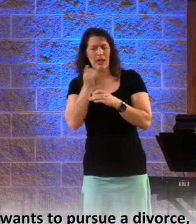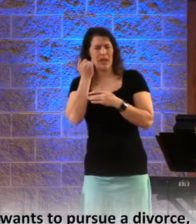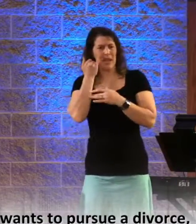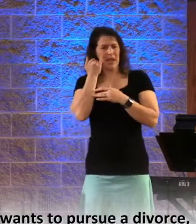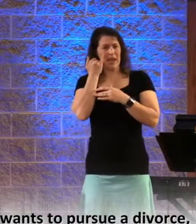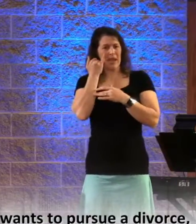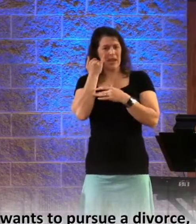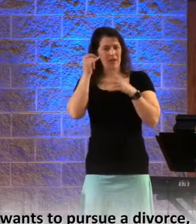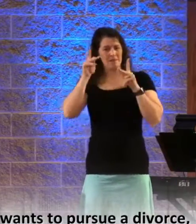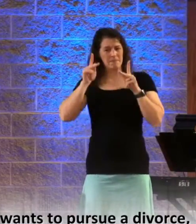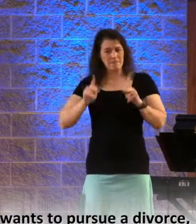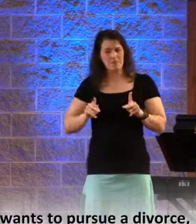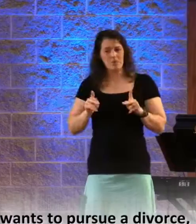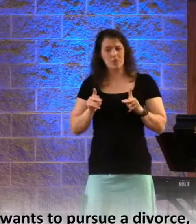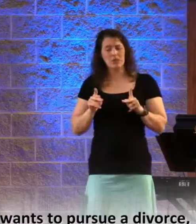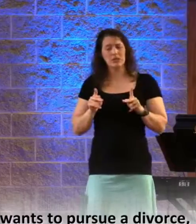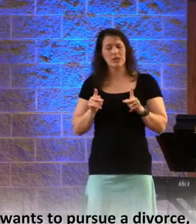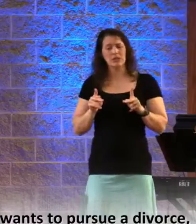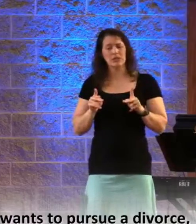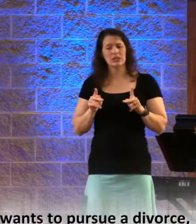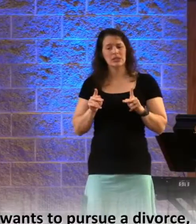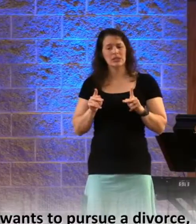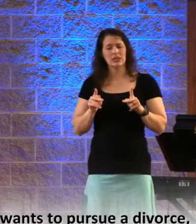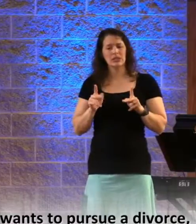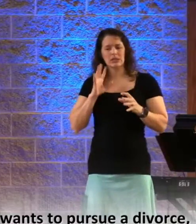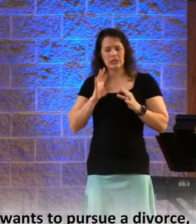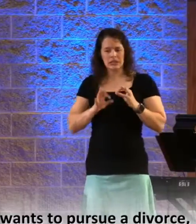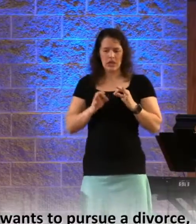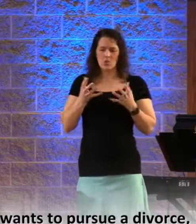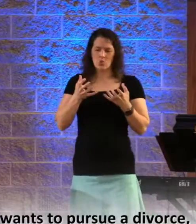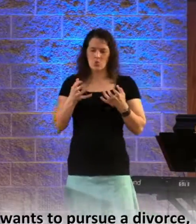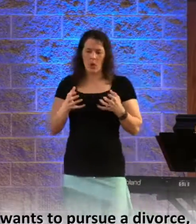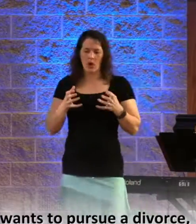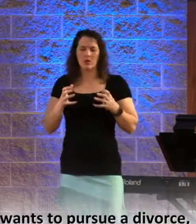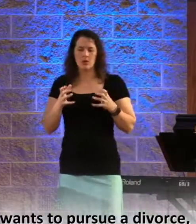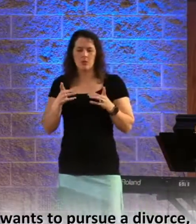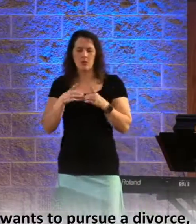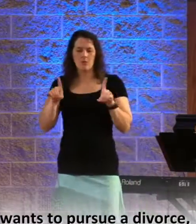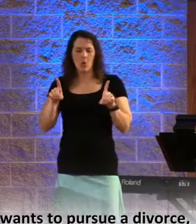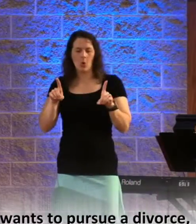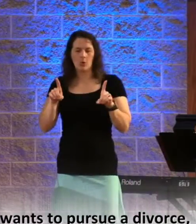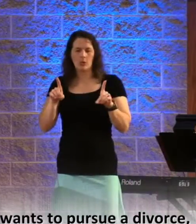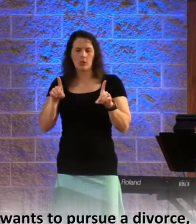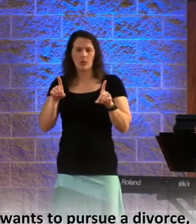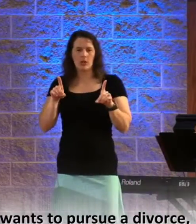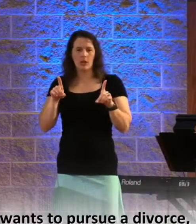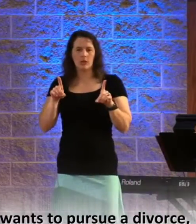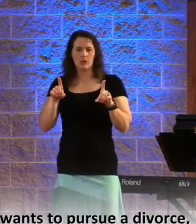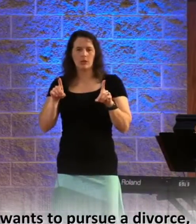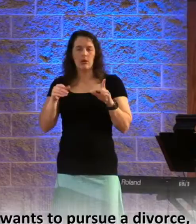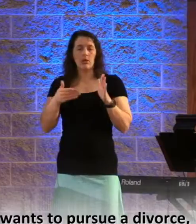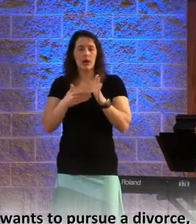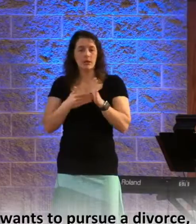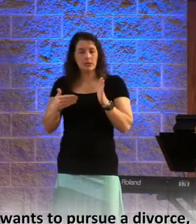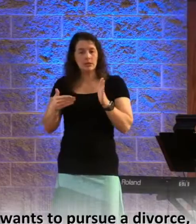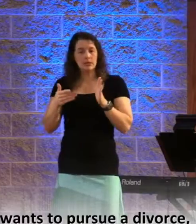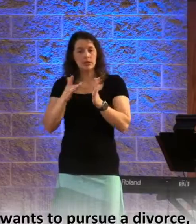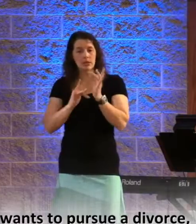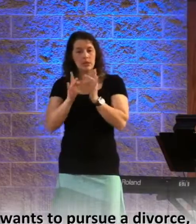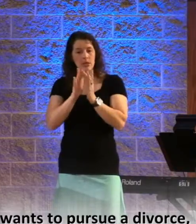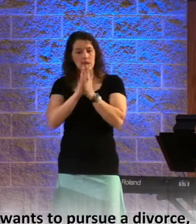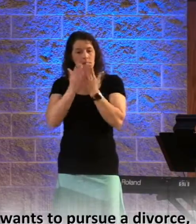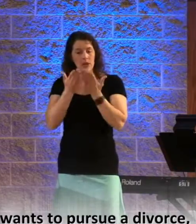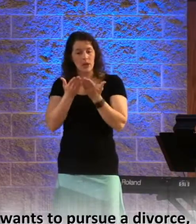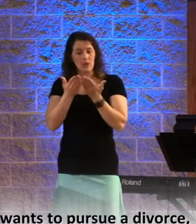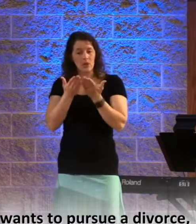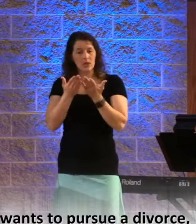person who is taking steps towards an unbiblical divorce is unwilling to change, eventually the church